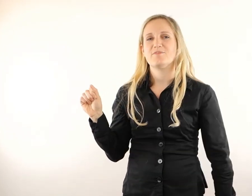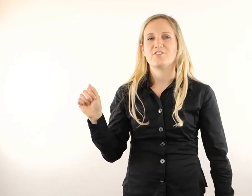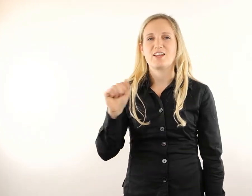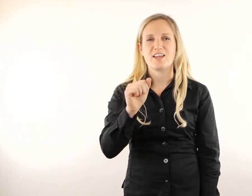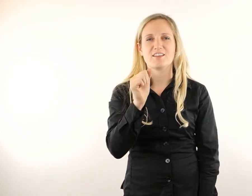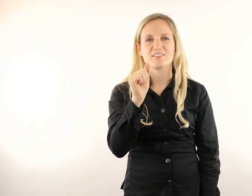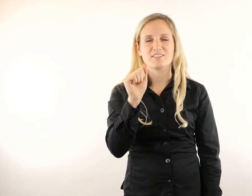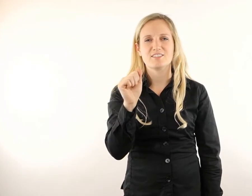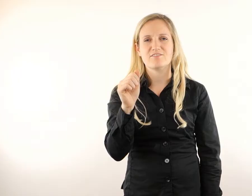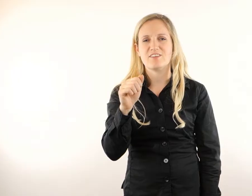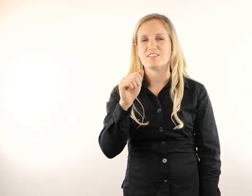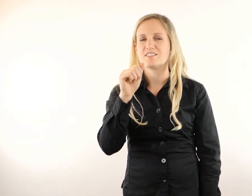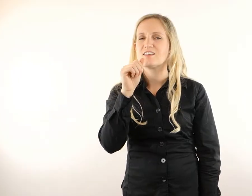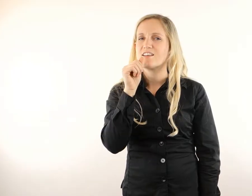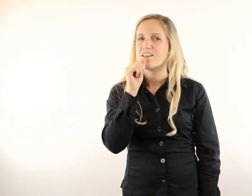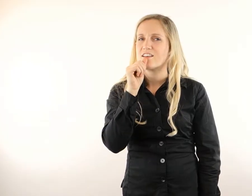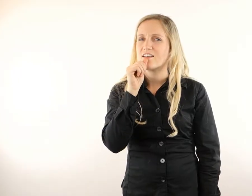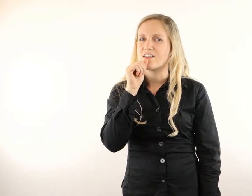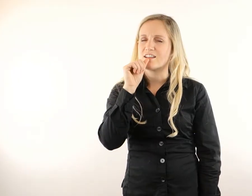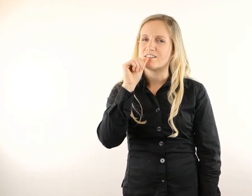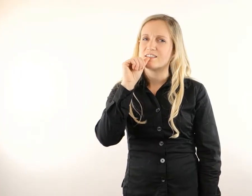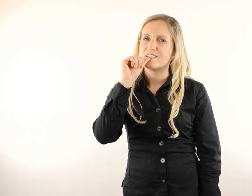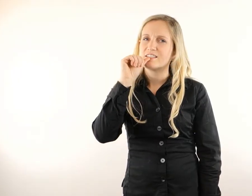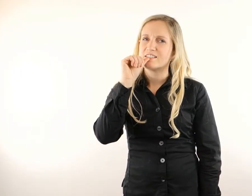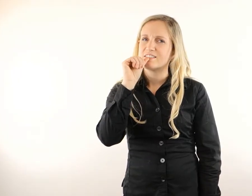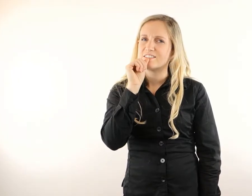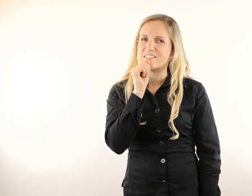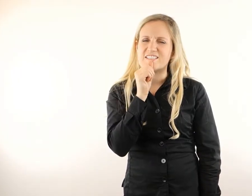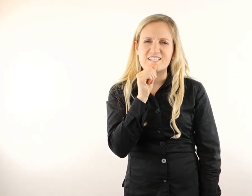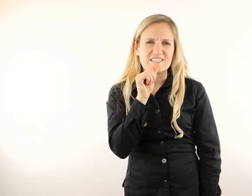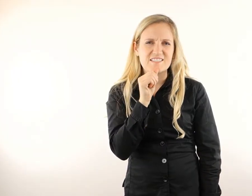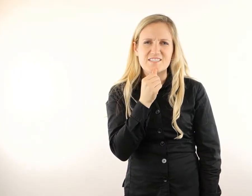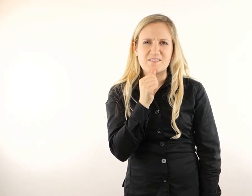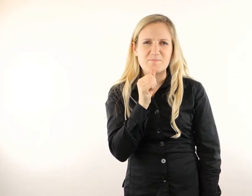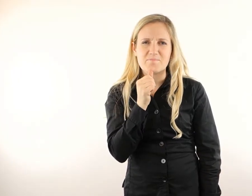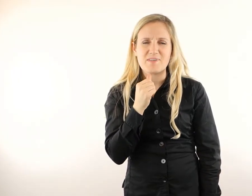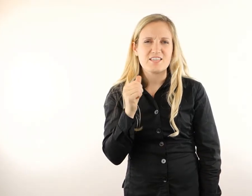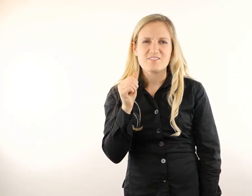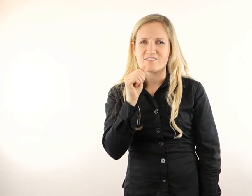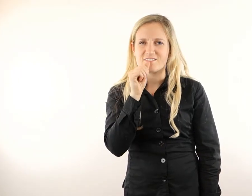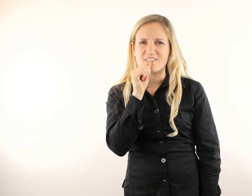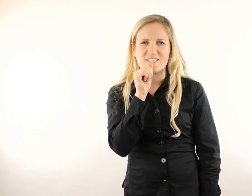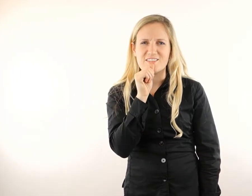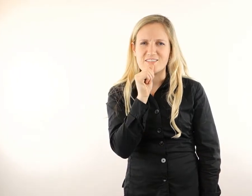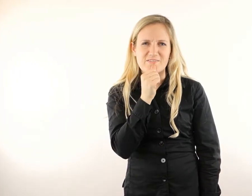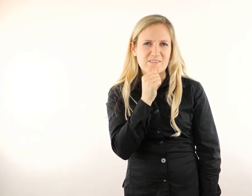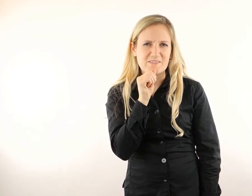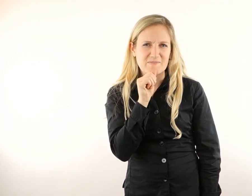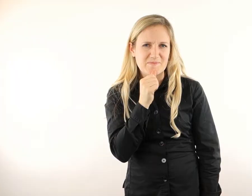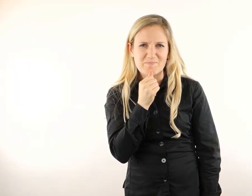of your right hand, and this is a fist, and you just make your chin suffer.